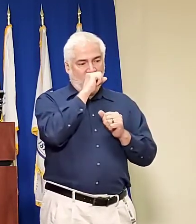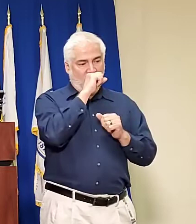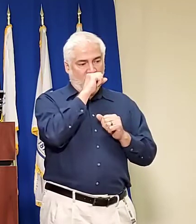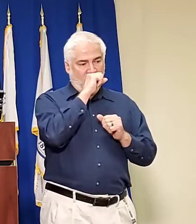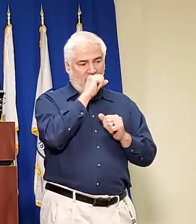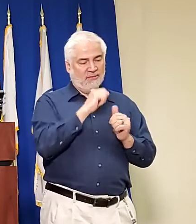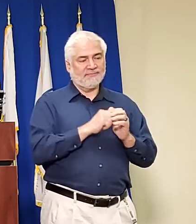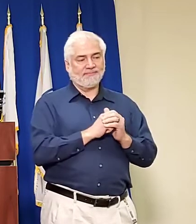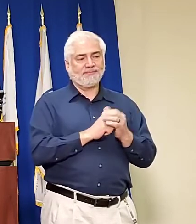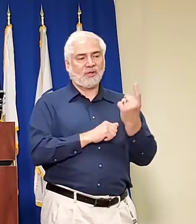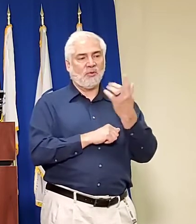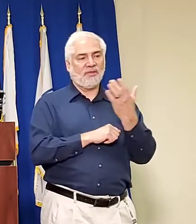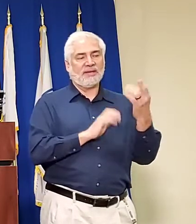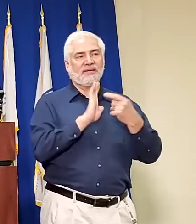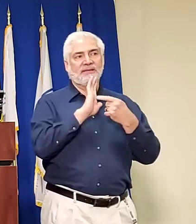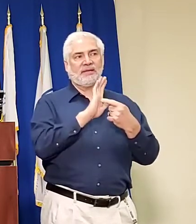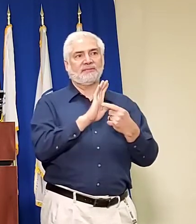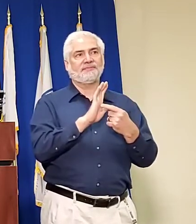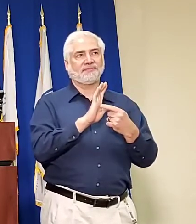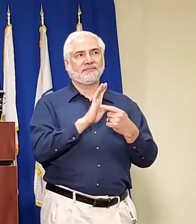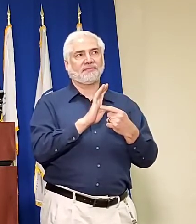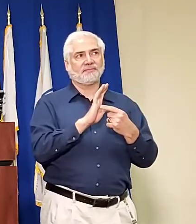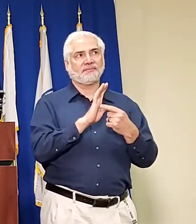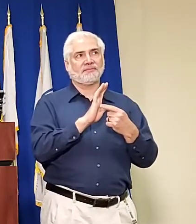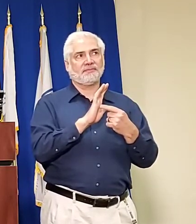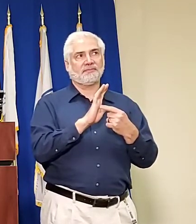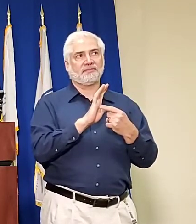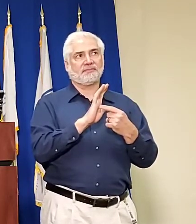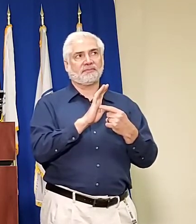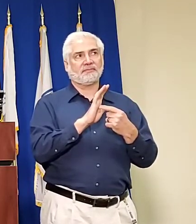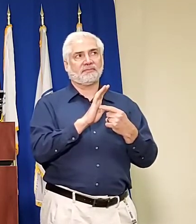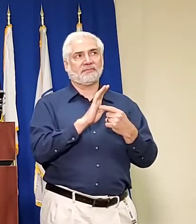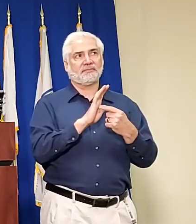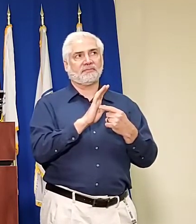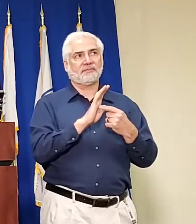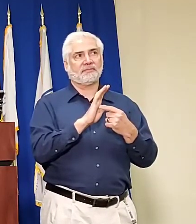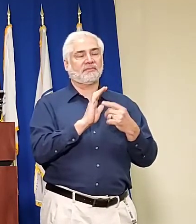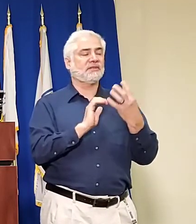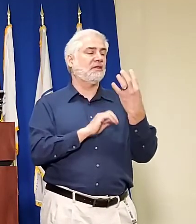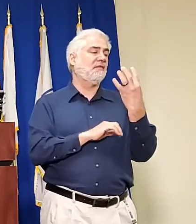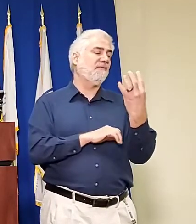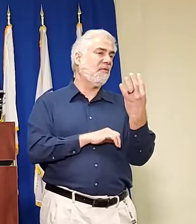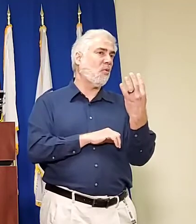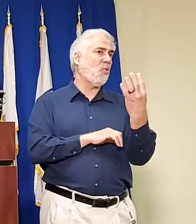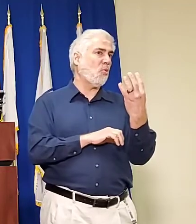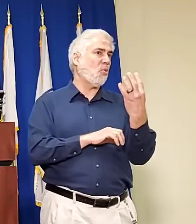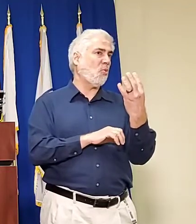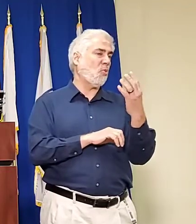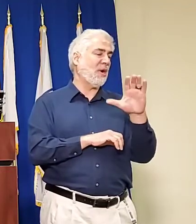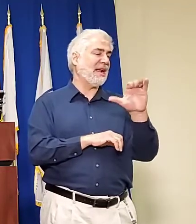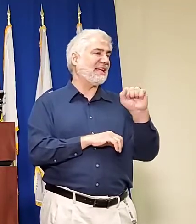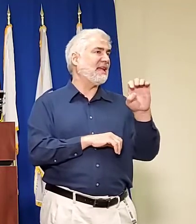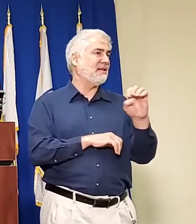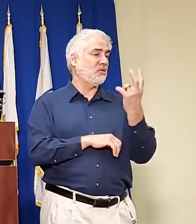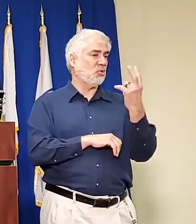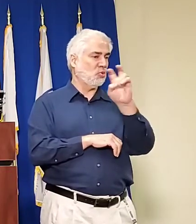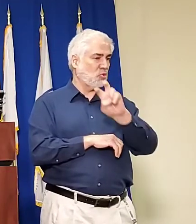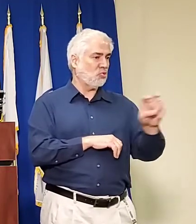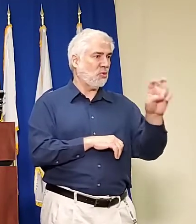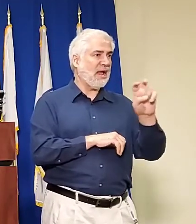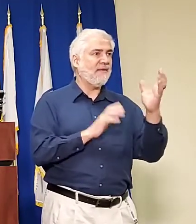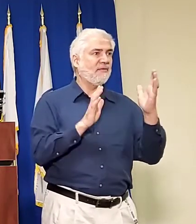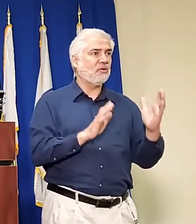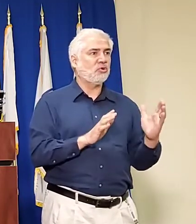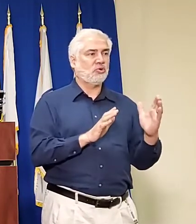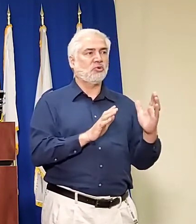at is, and I'll use an example. If you recall, when we had only 4 cases, 2 of those were travelers, and so we had